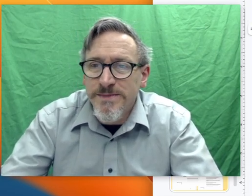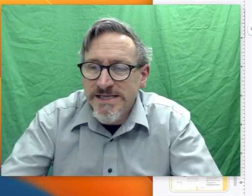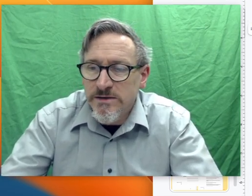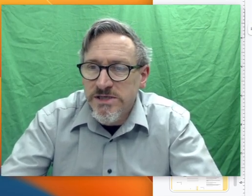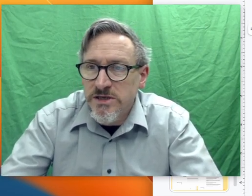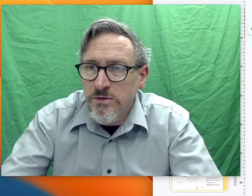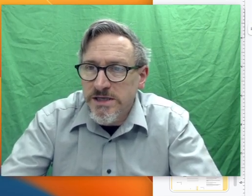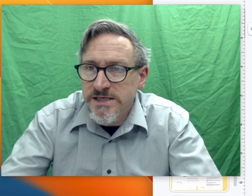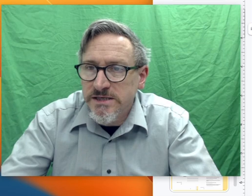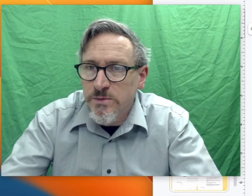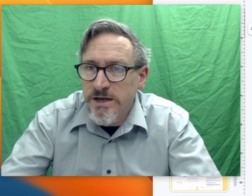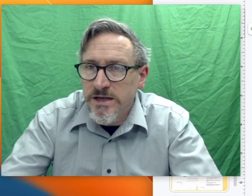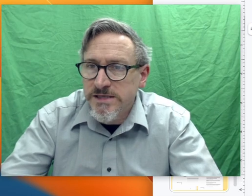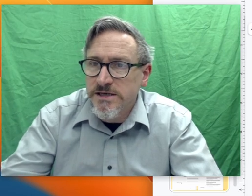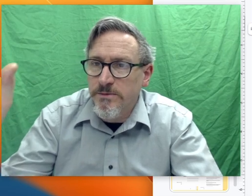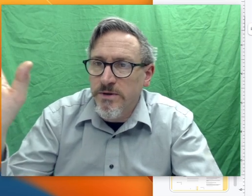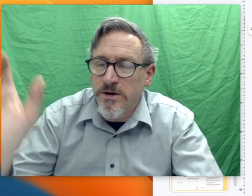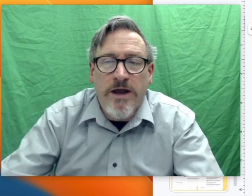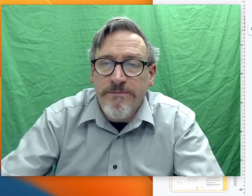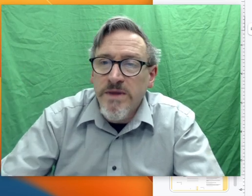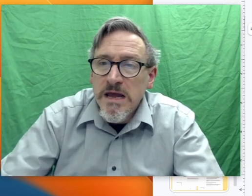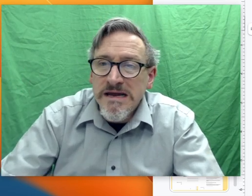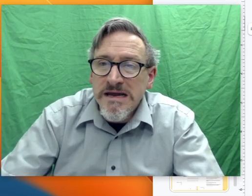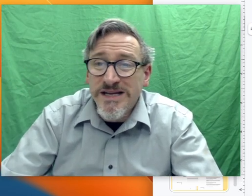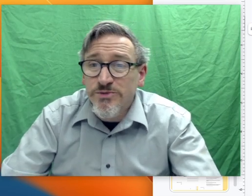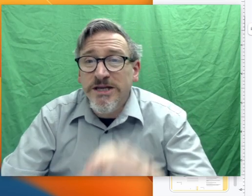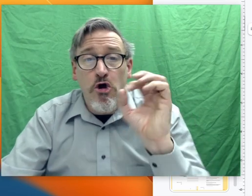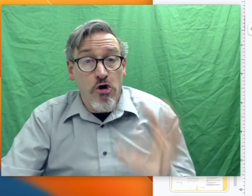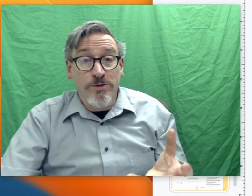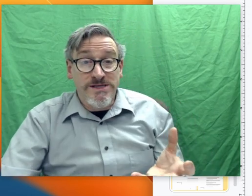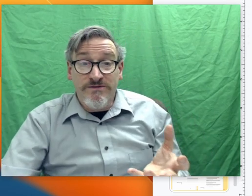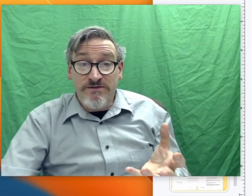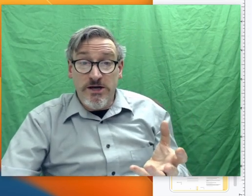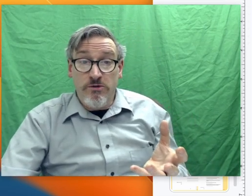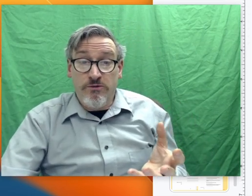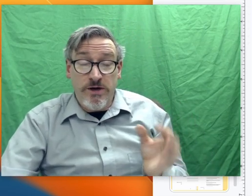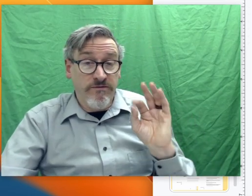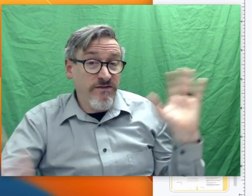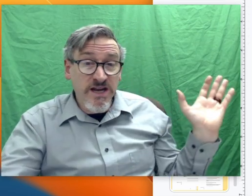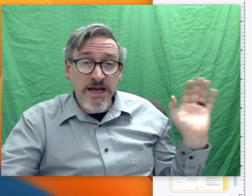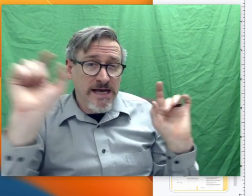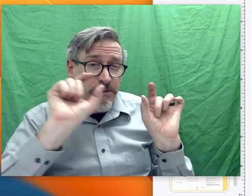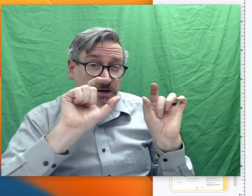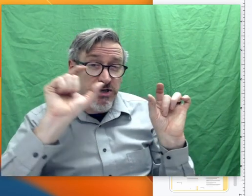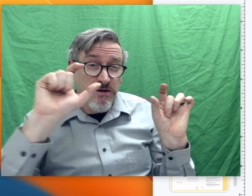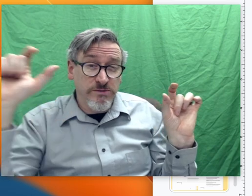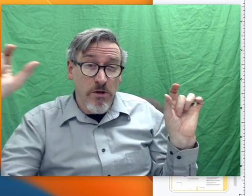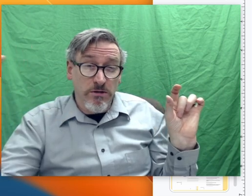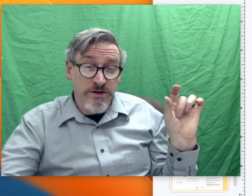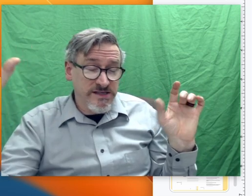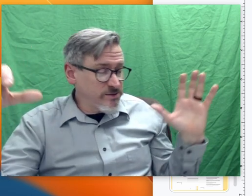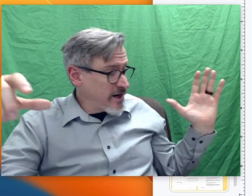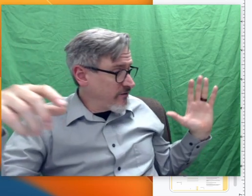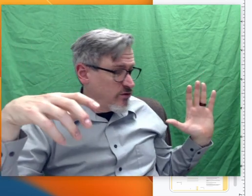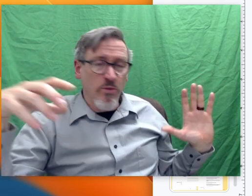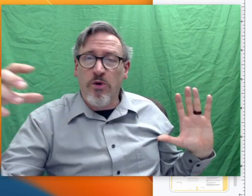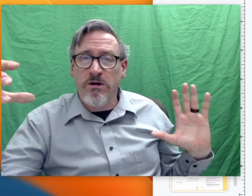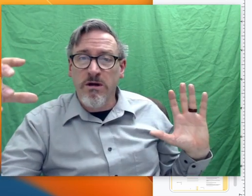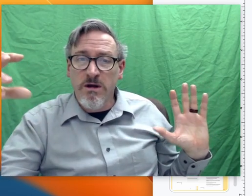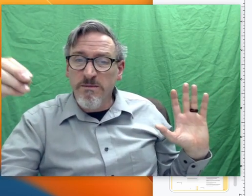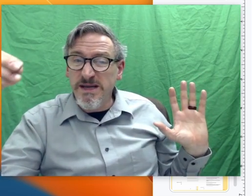it's amazing how slow this is when this is up. Okay, so that's really all there is in 1503. 15 has a bunch of smaller things. This one had a